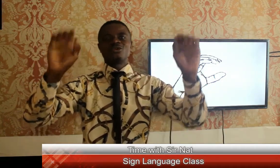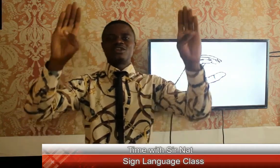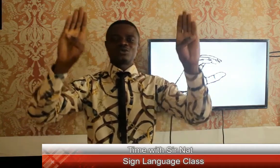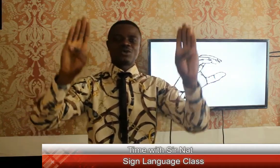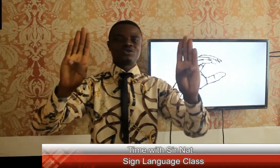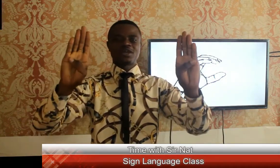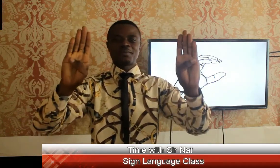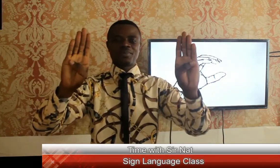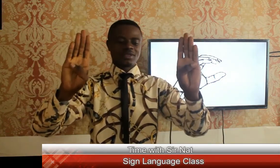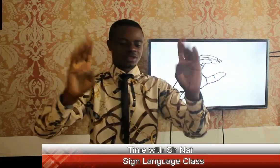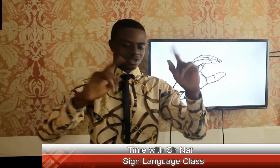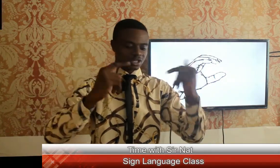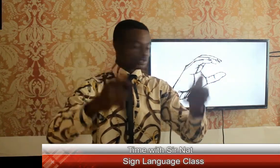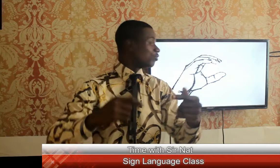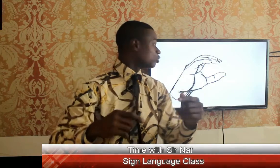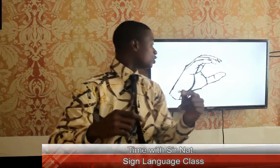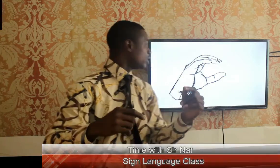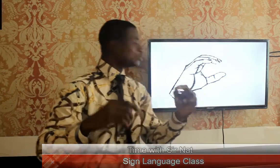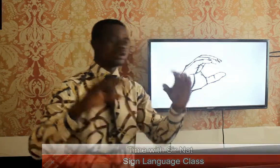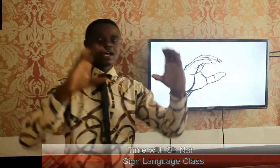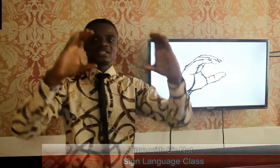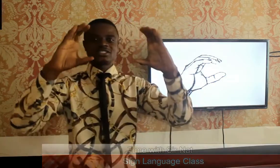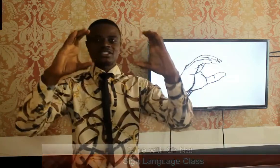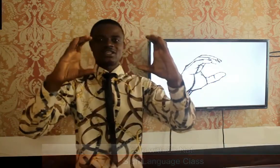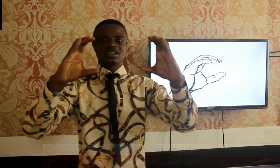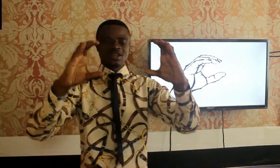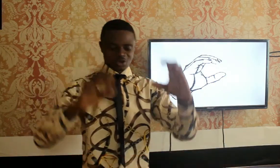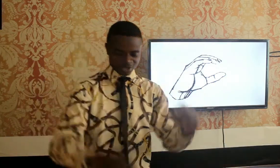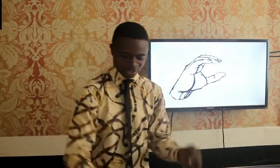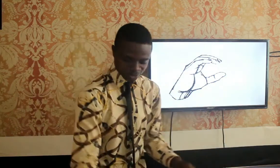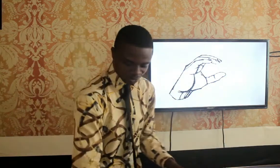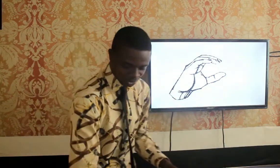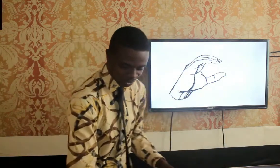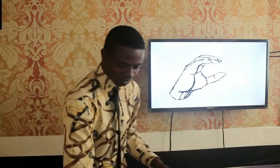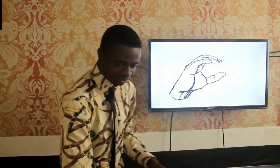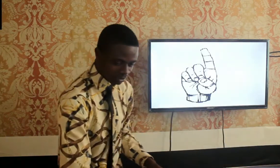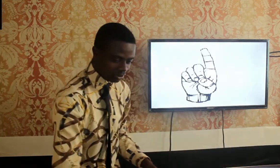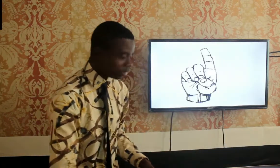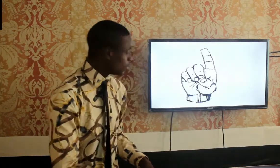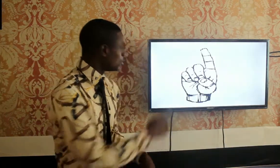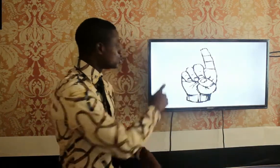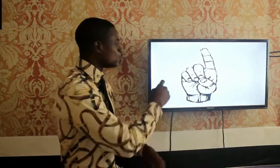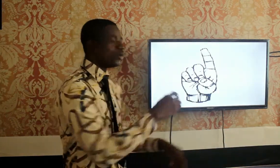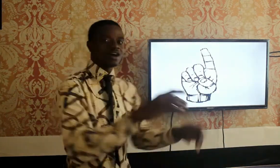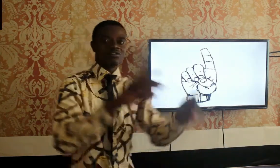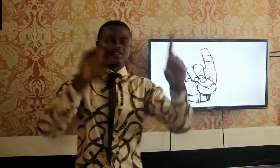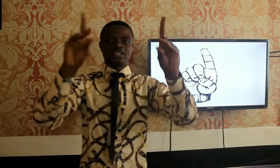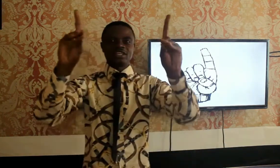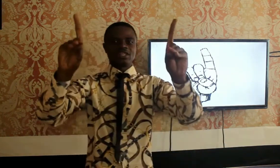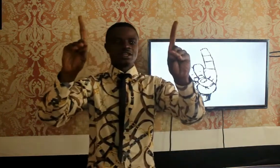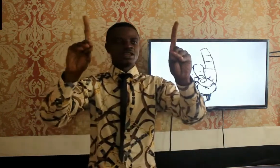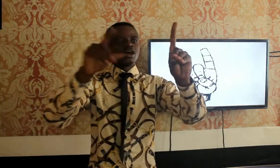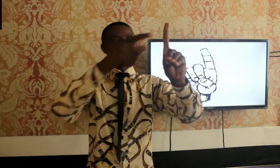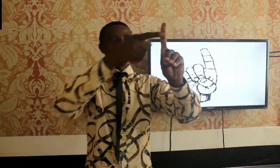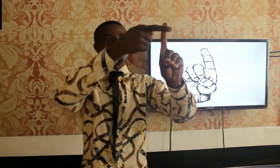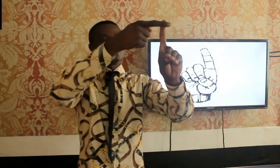So this is what we sign B. Let's move on to the next one, that is C. Okay, let's continue. So we have D. You put